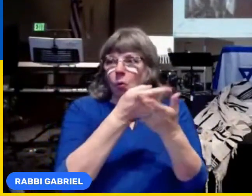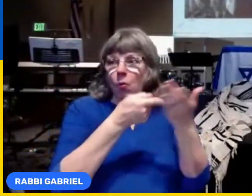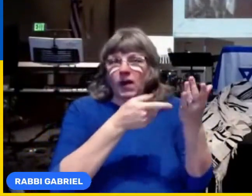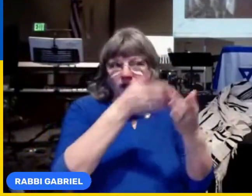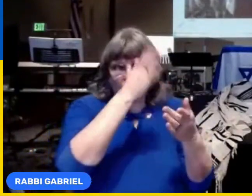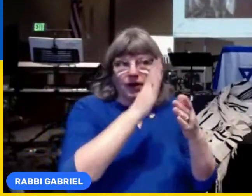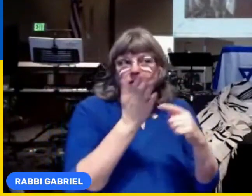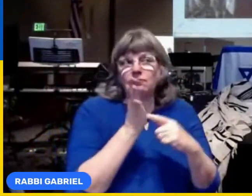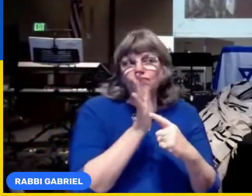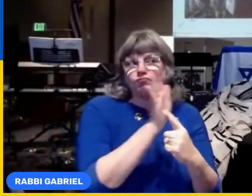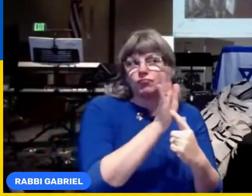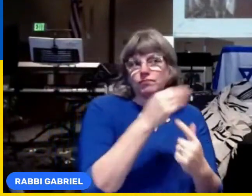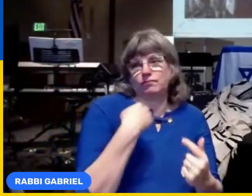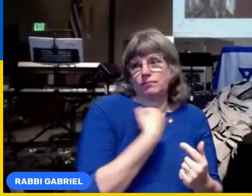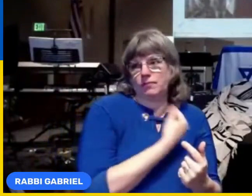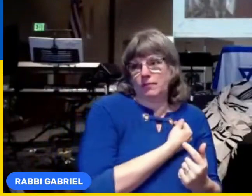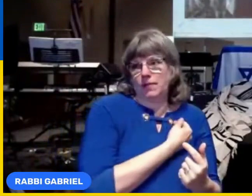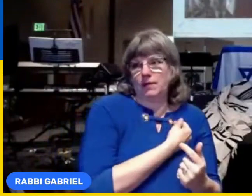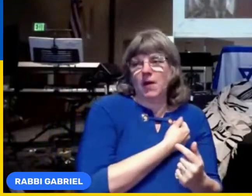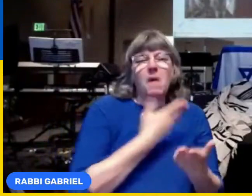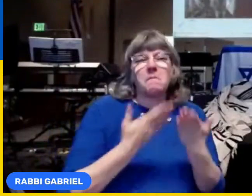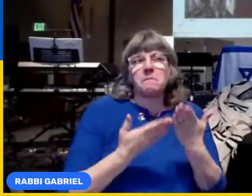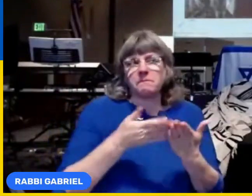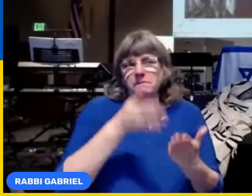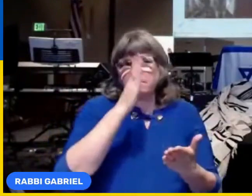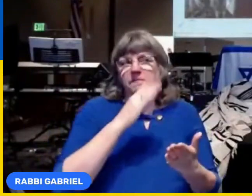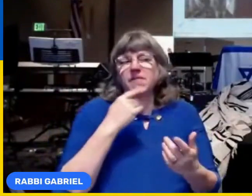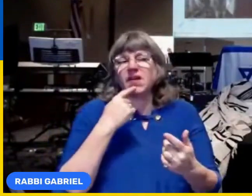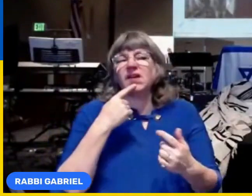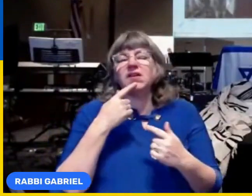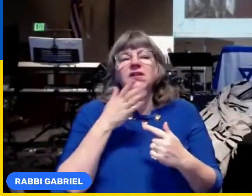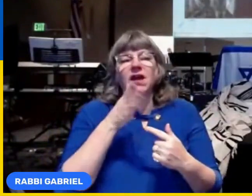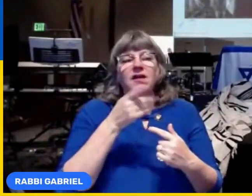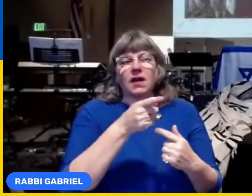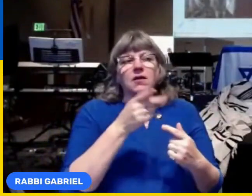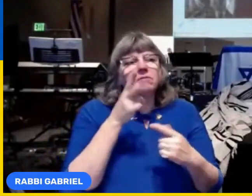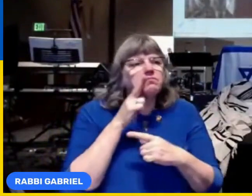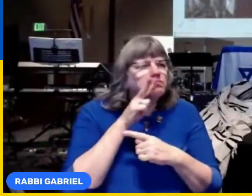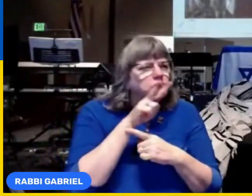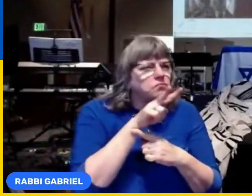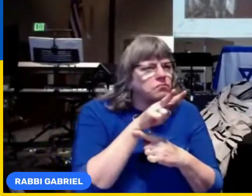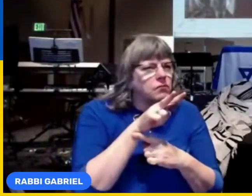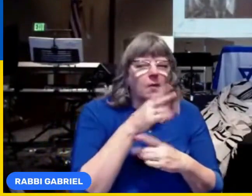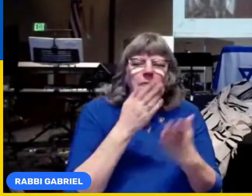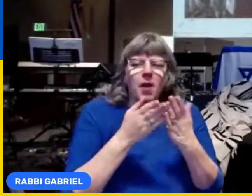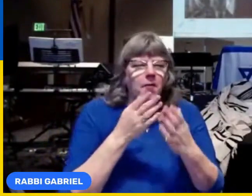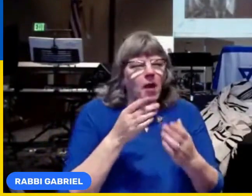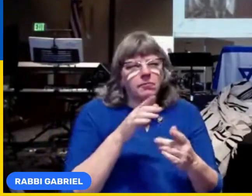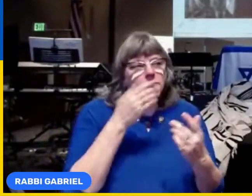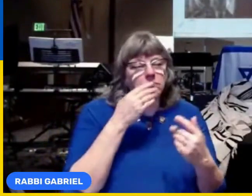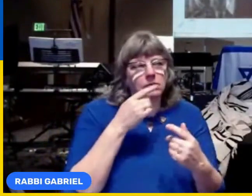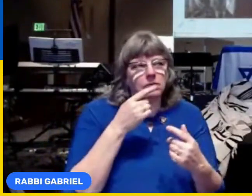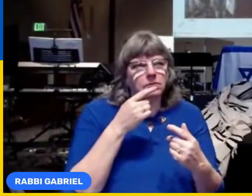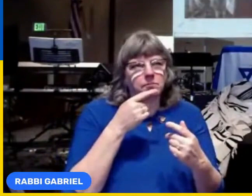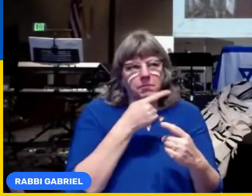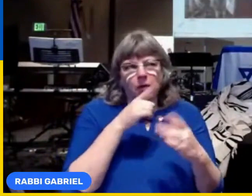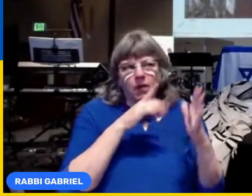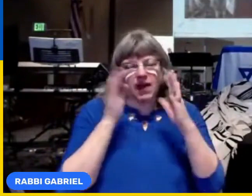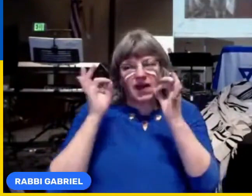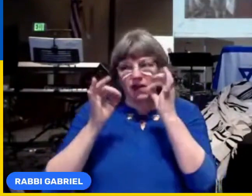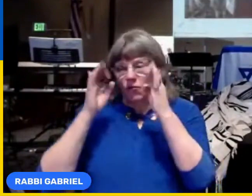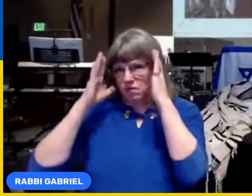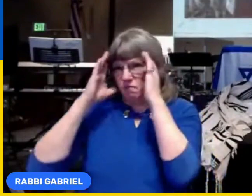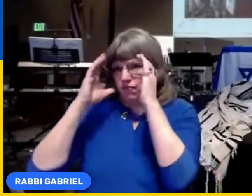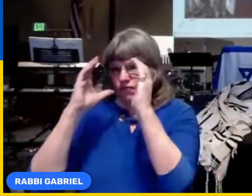us, hey, look over there, talk to that person, you know, or something. But as